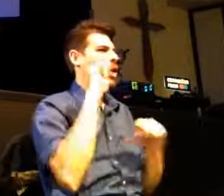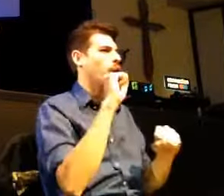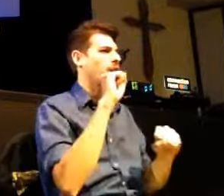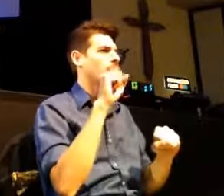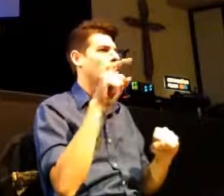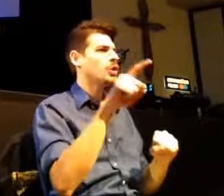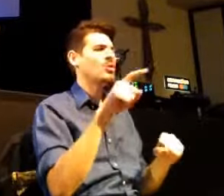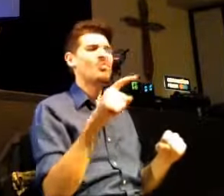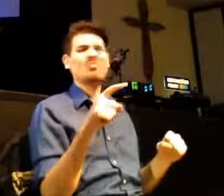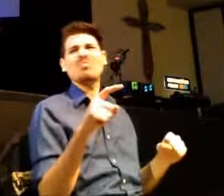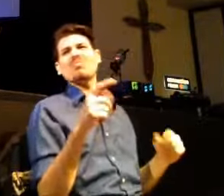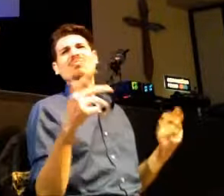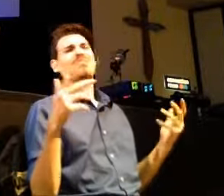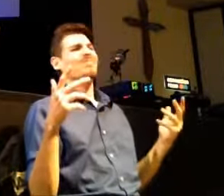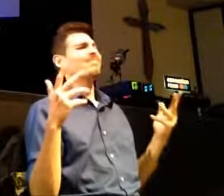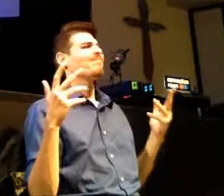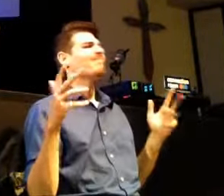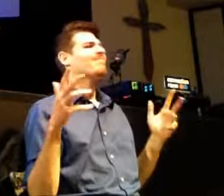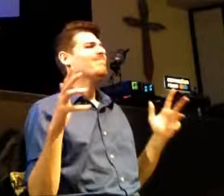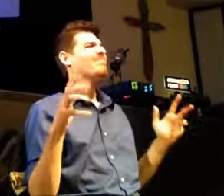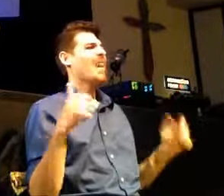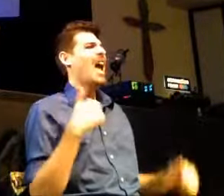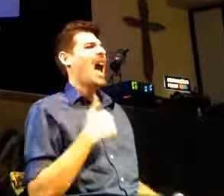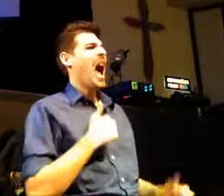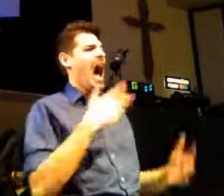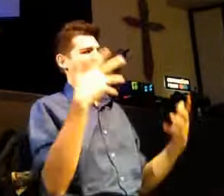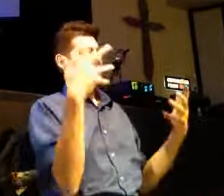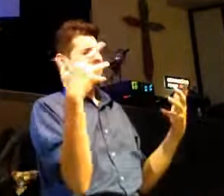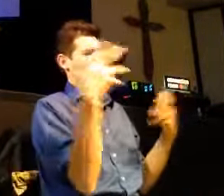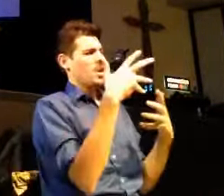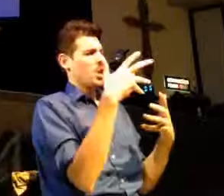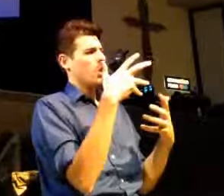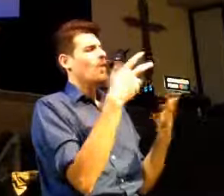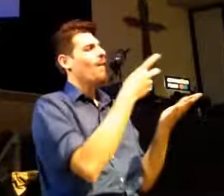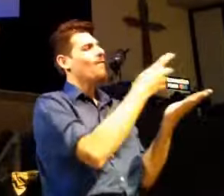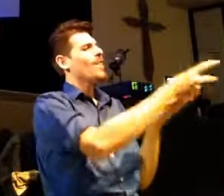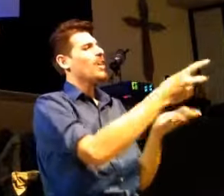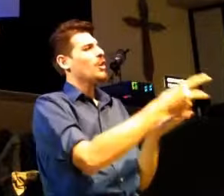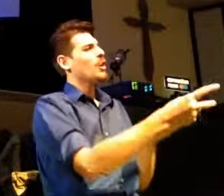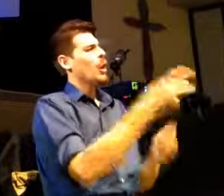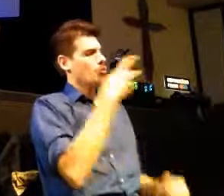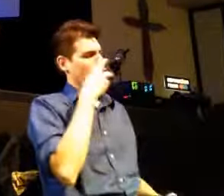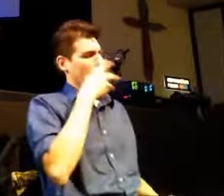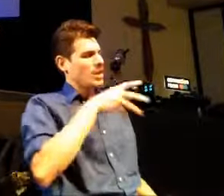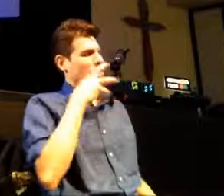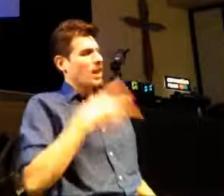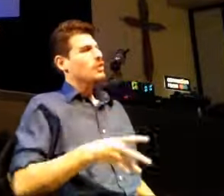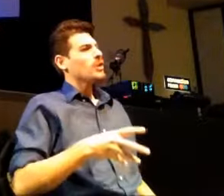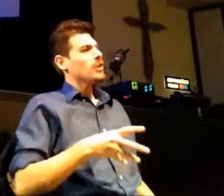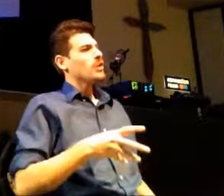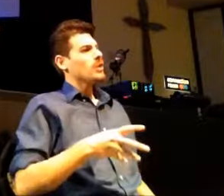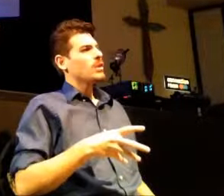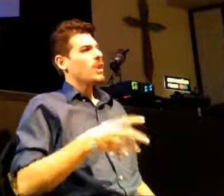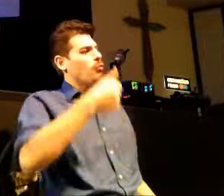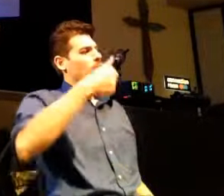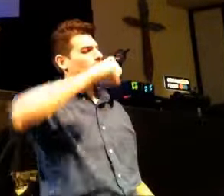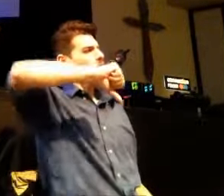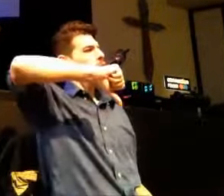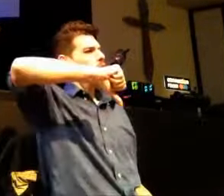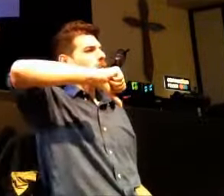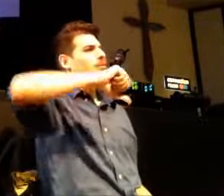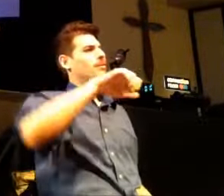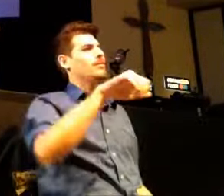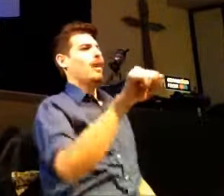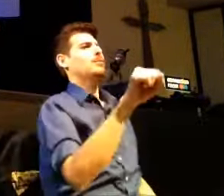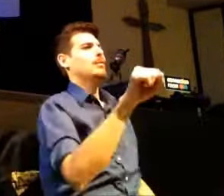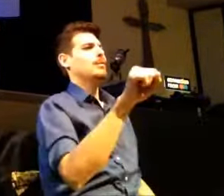that you begin to say, I fear failure, I feel rejection, I fear loneliness, but there are things in